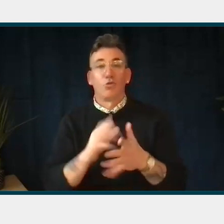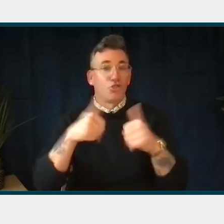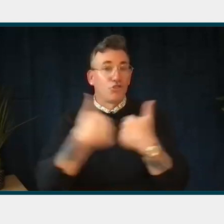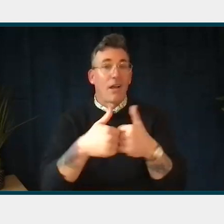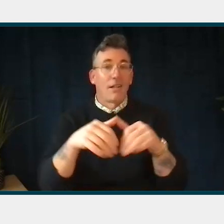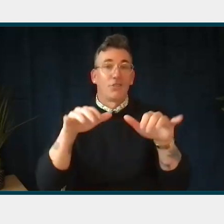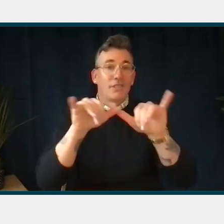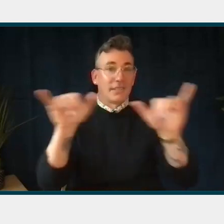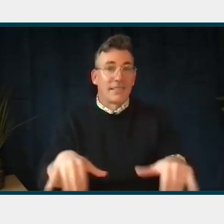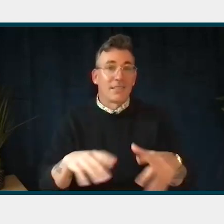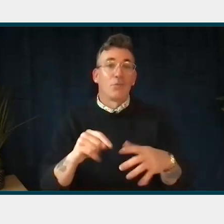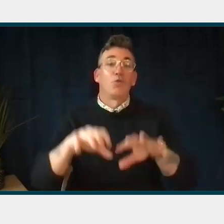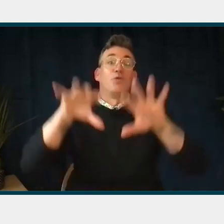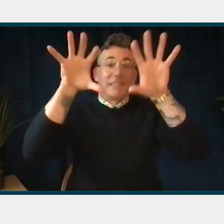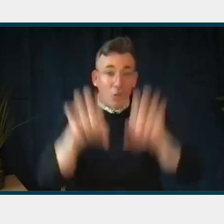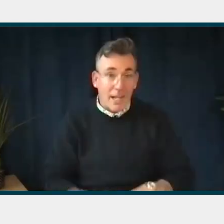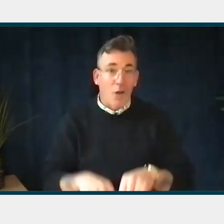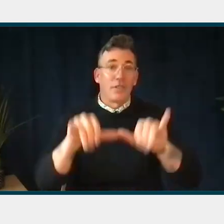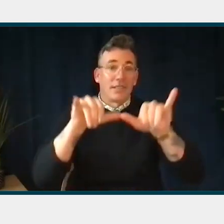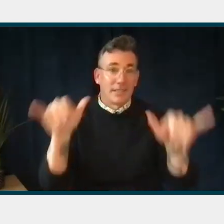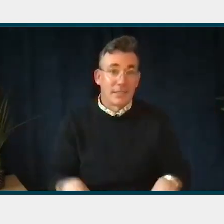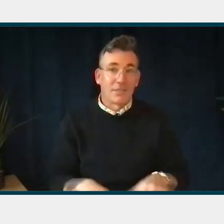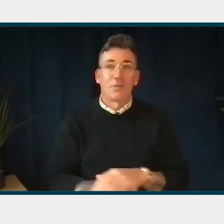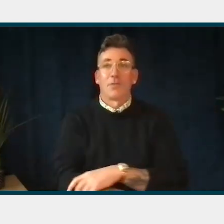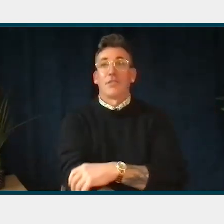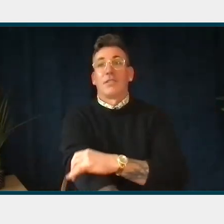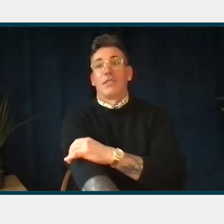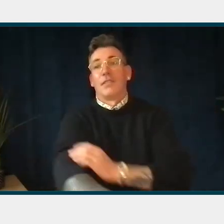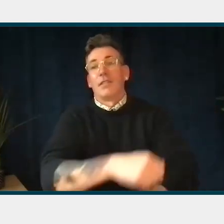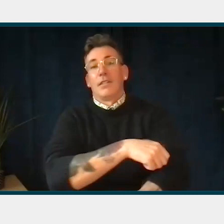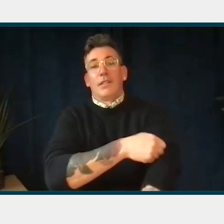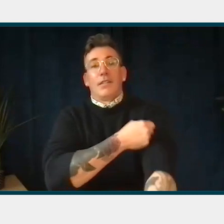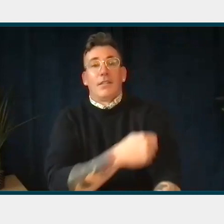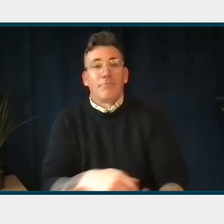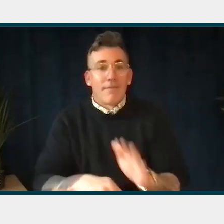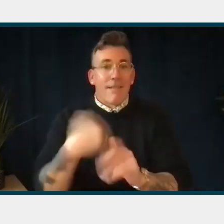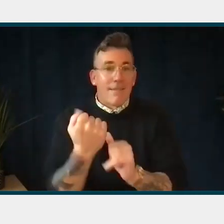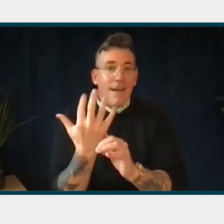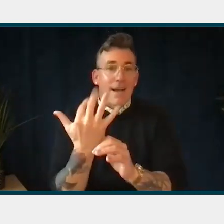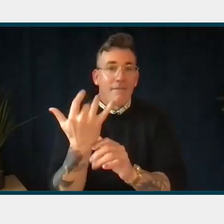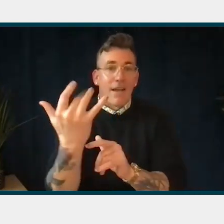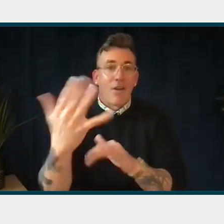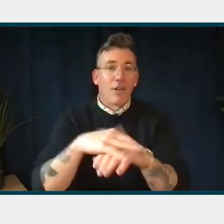Speak to power. Challenge the system. Tear down the system.